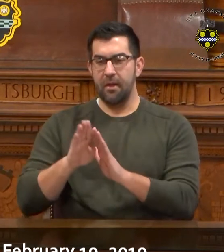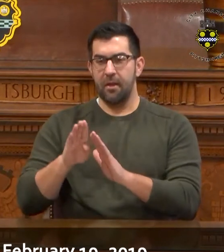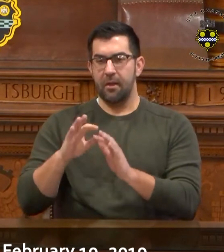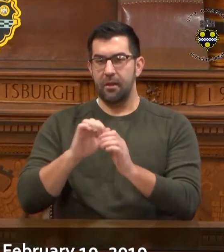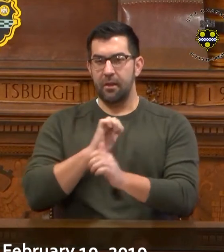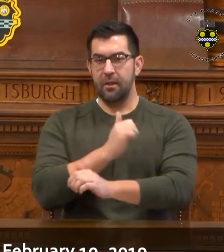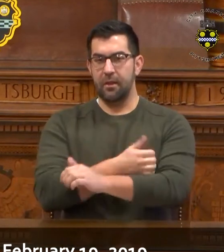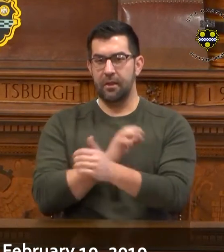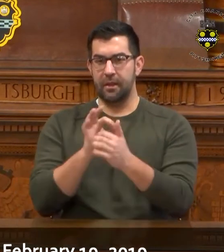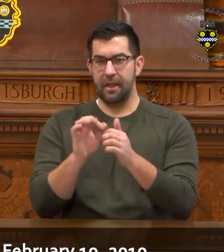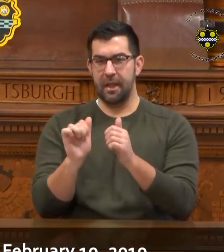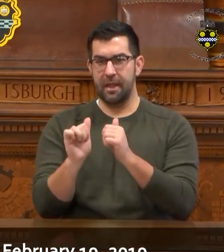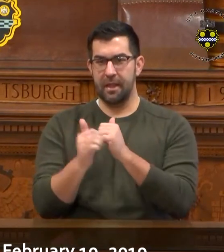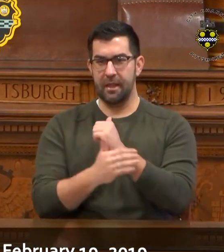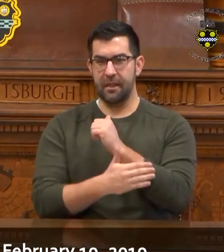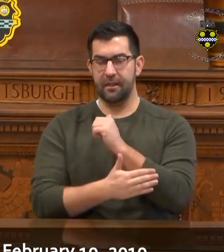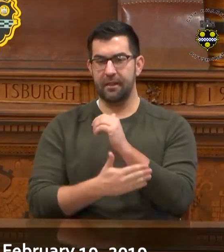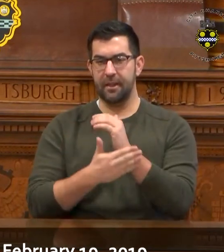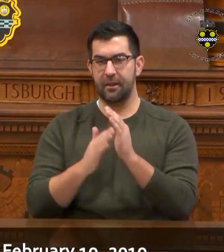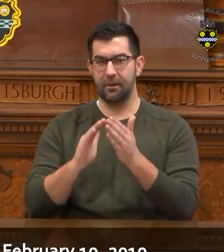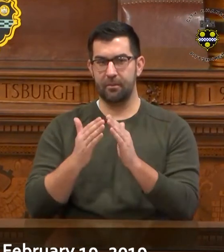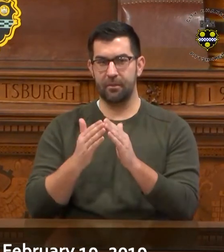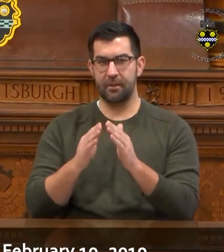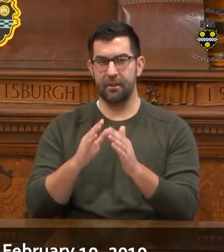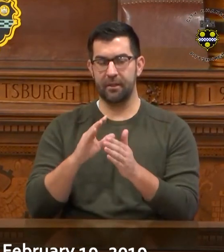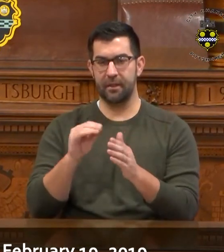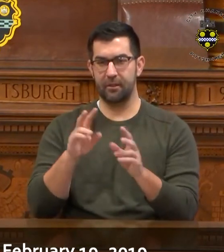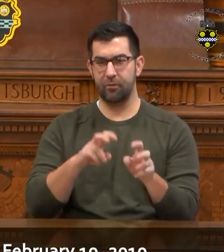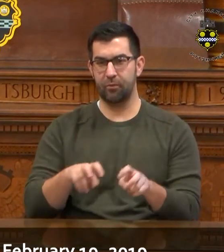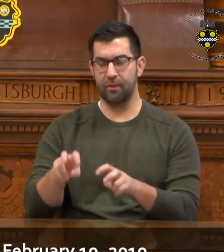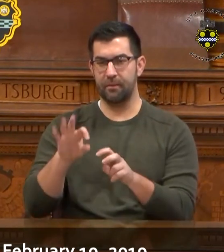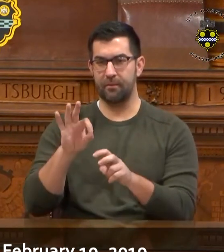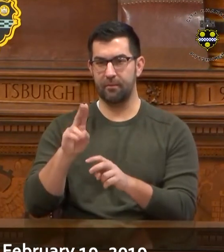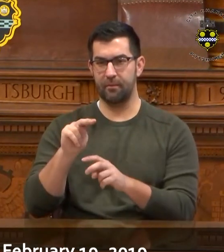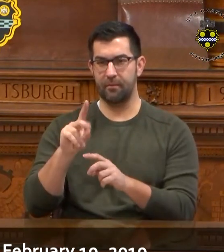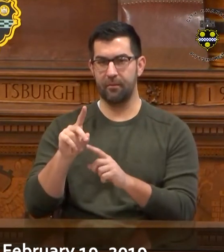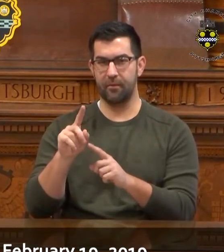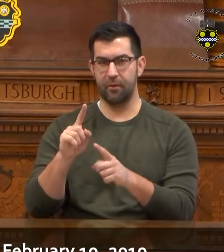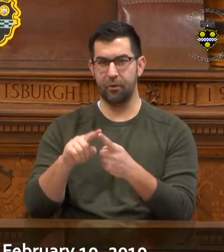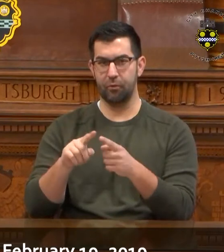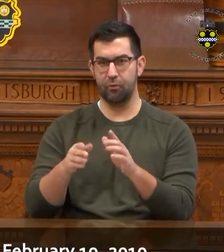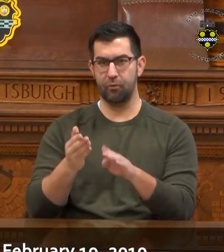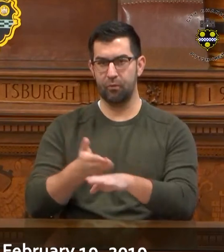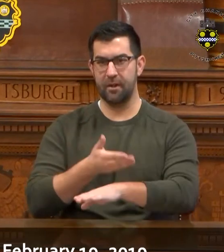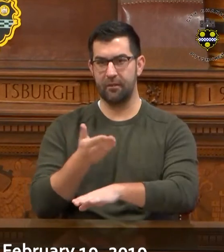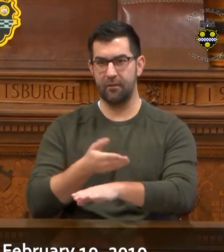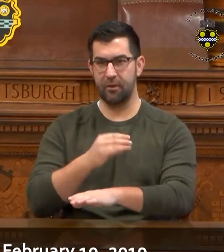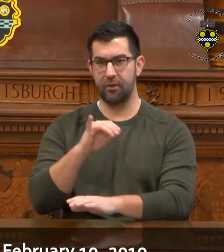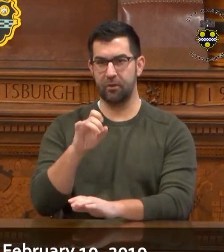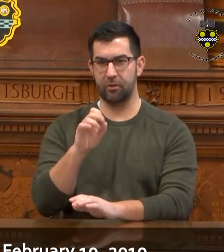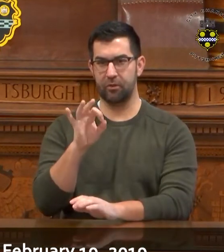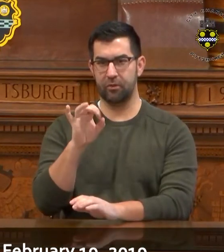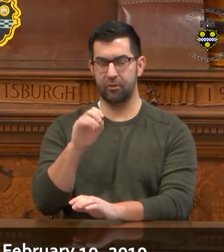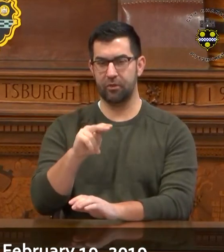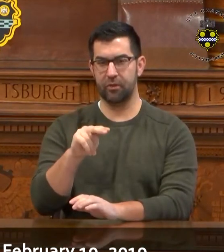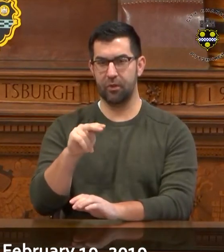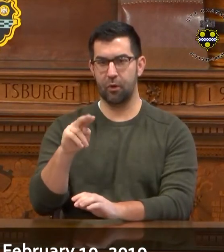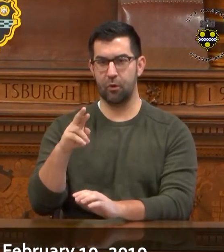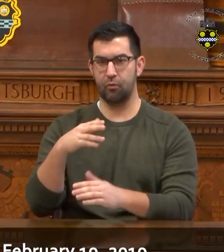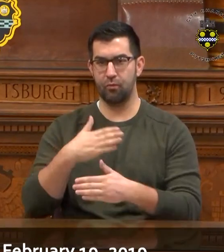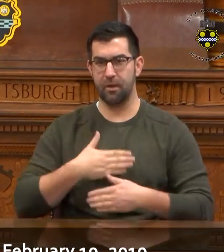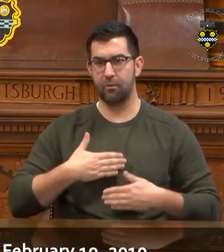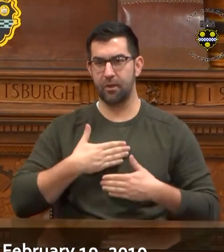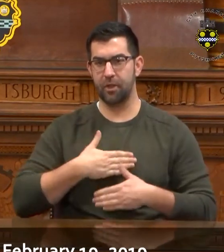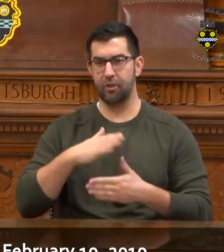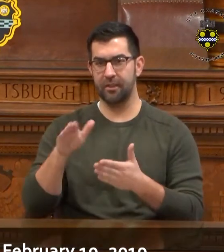Allegheny County's Community Infrastructure and Tourism Fund to renovate the Jefferson Recreation Center.